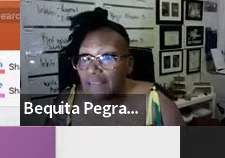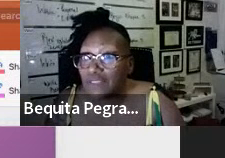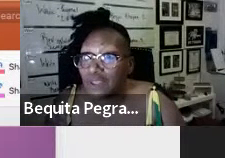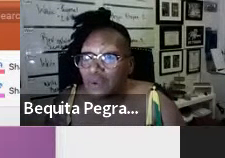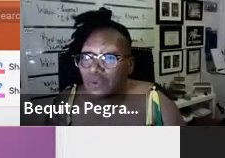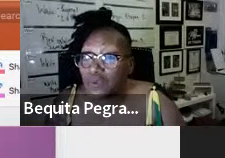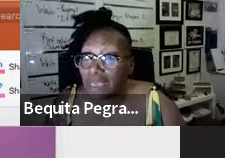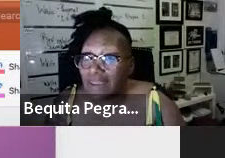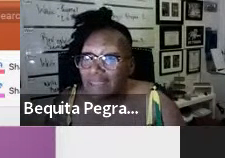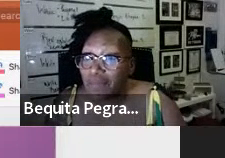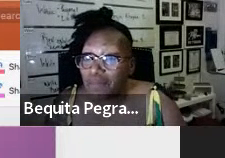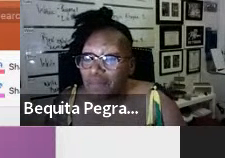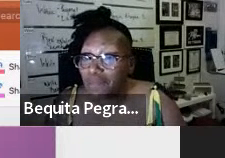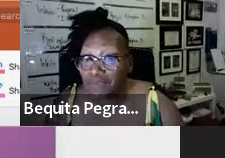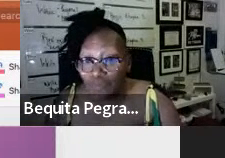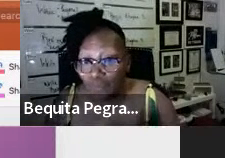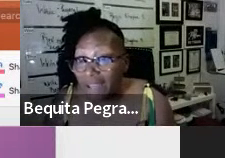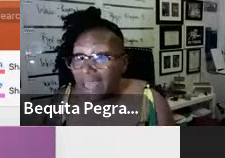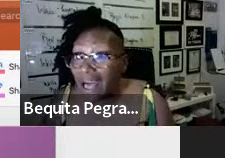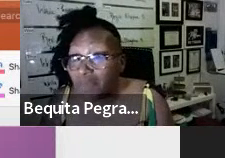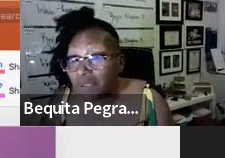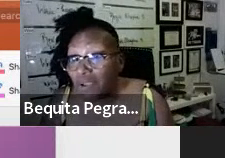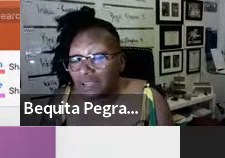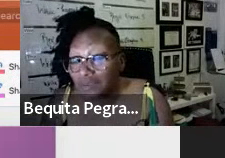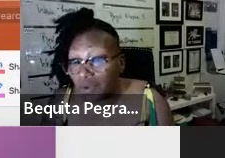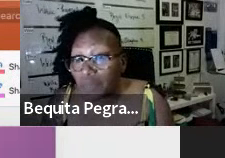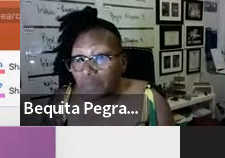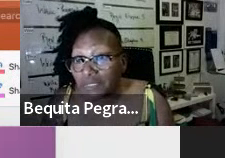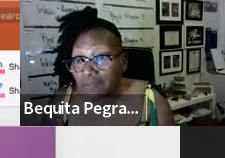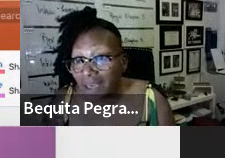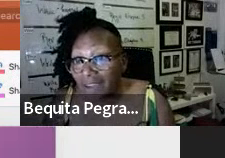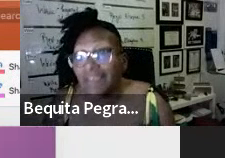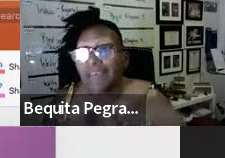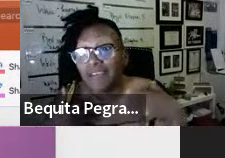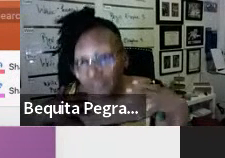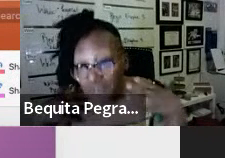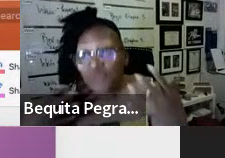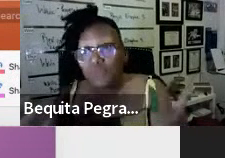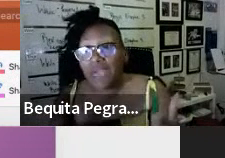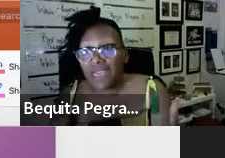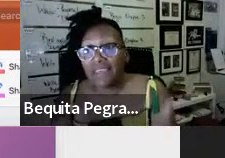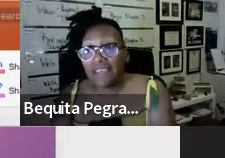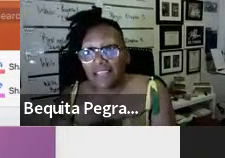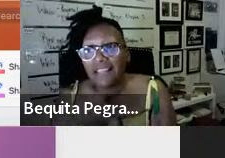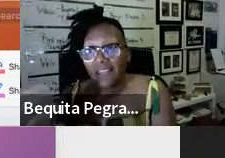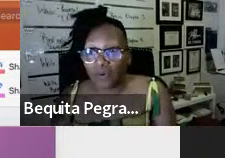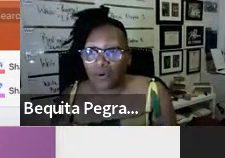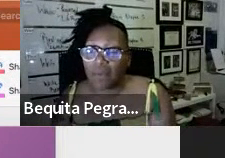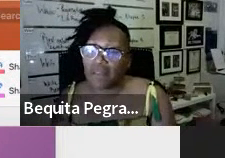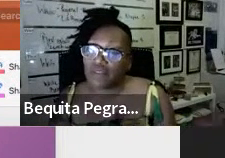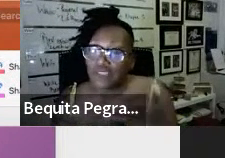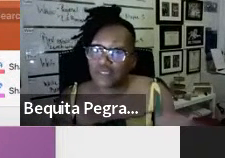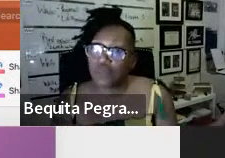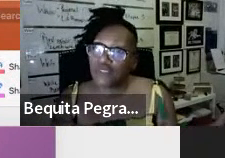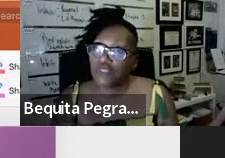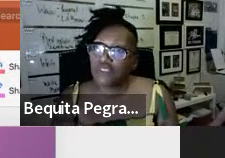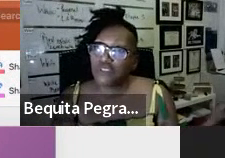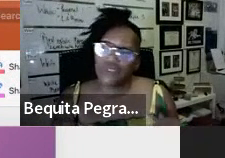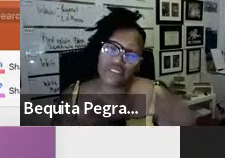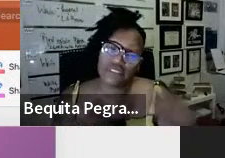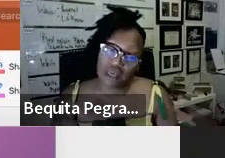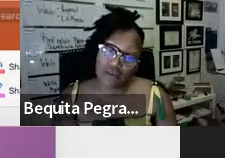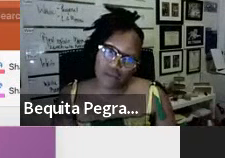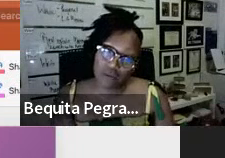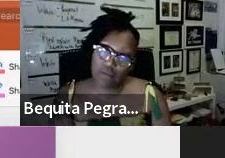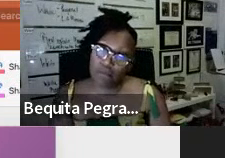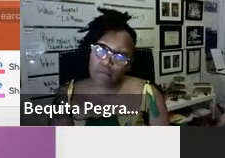And even though you may not right now be ready to roll up on somebody, you may later on, but this is what you can do.